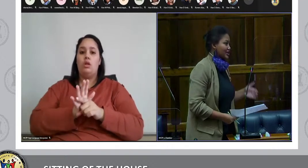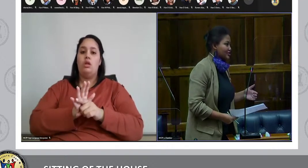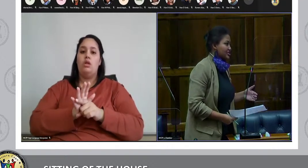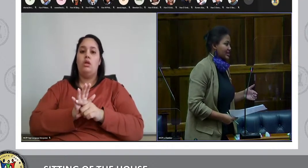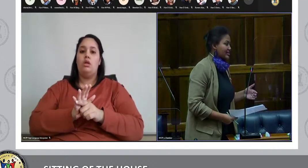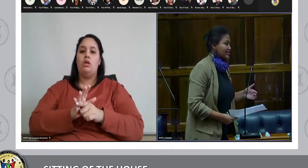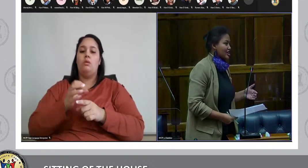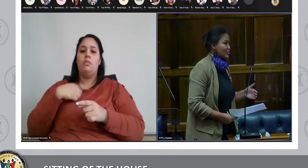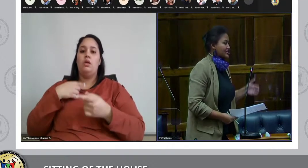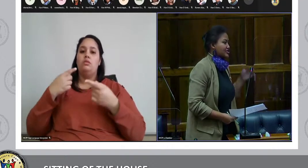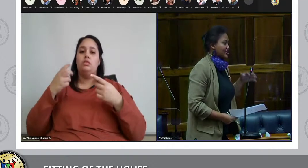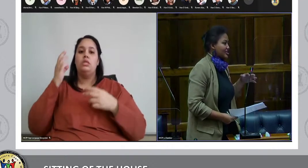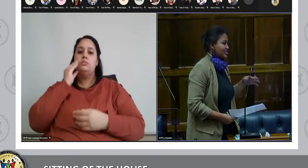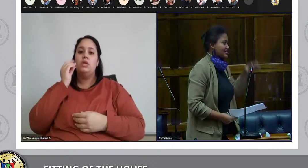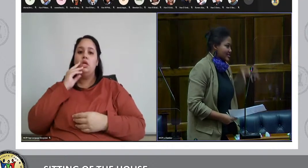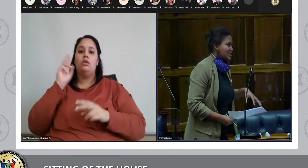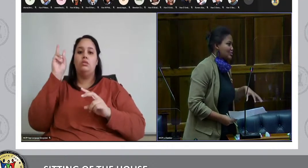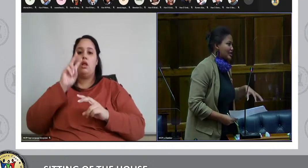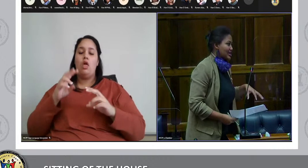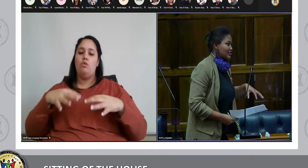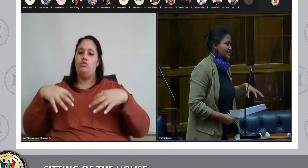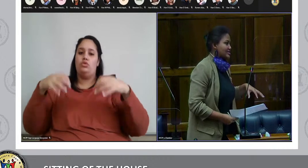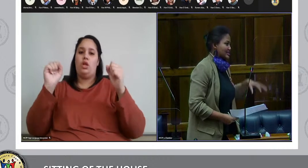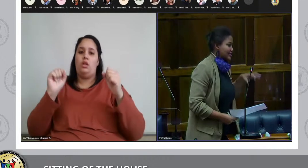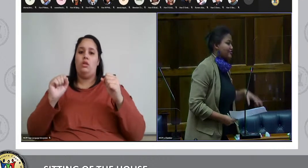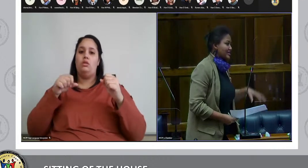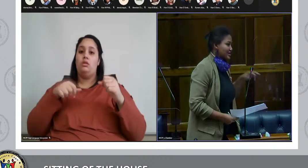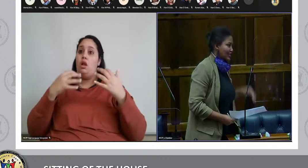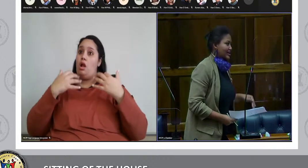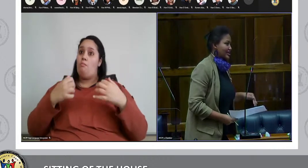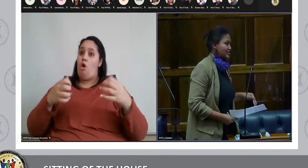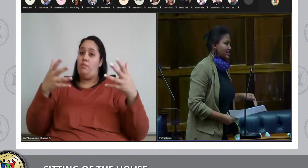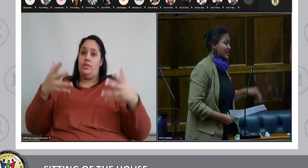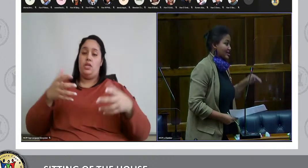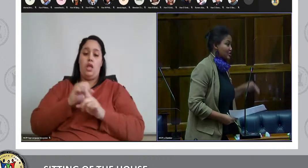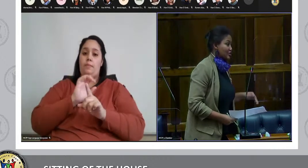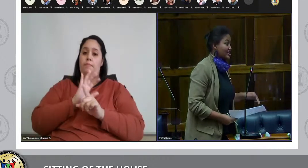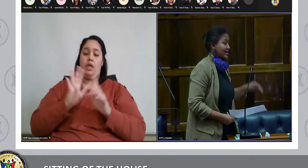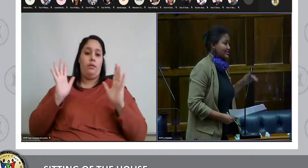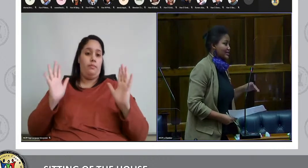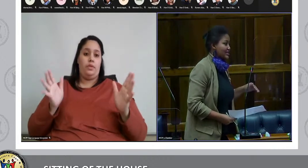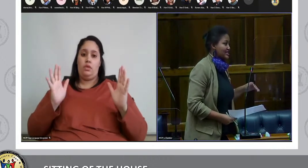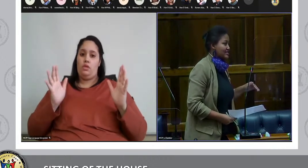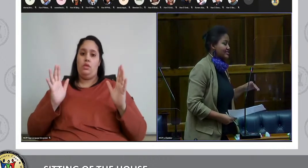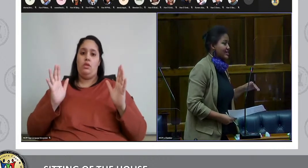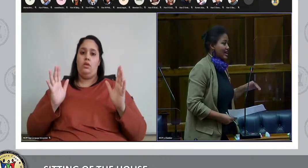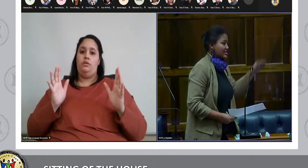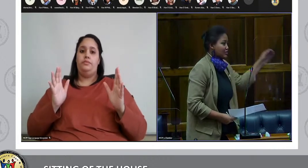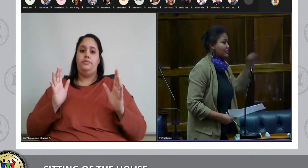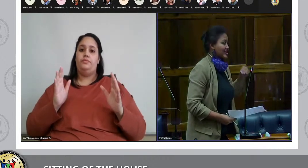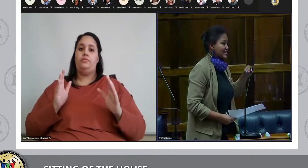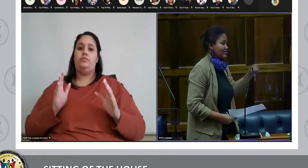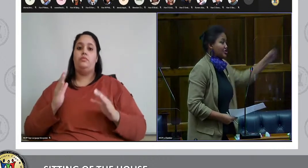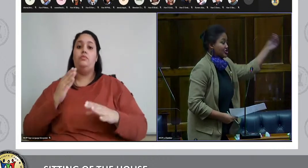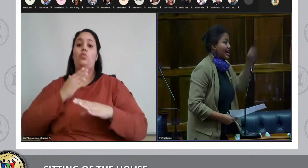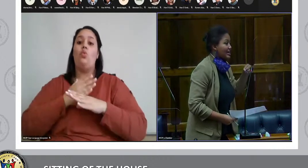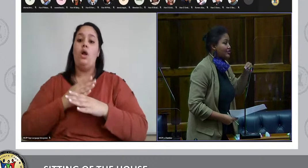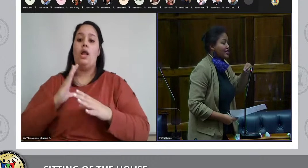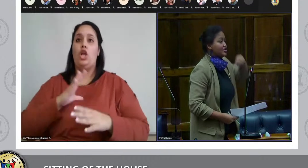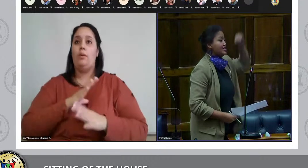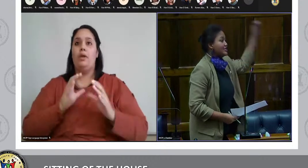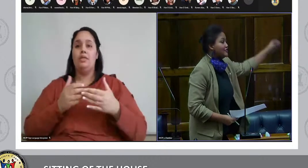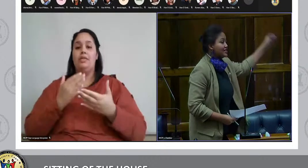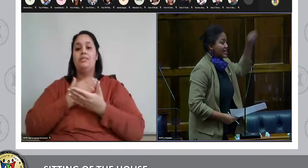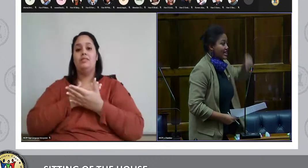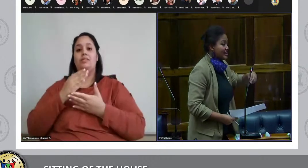go through load shedding, because it's not just this parliament that is affected by load shedding and its work and its committees. And some of us have to